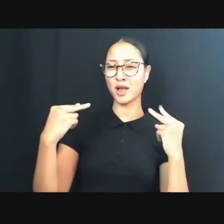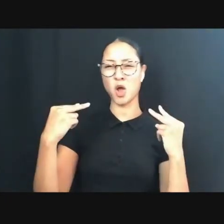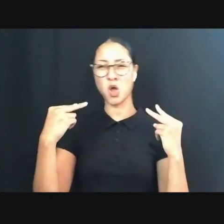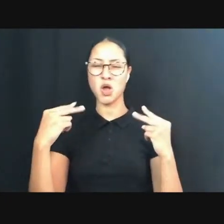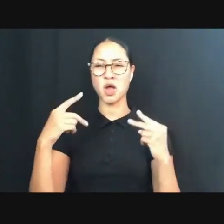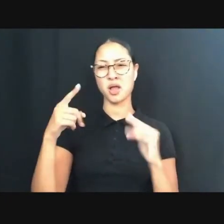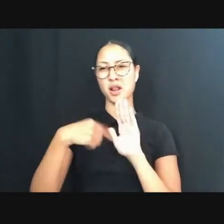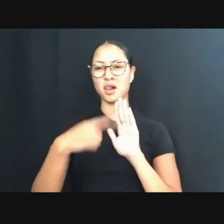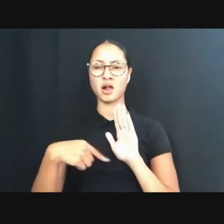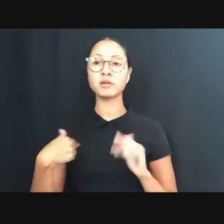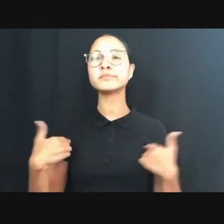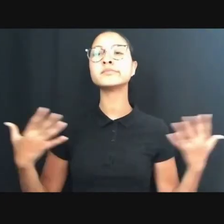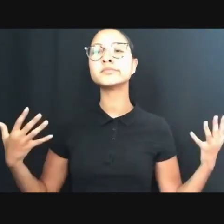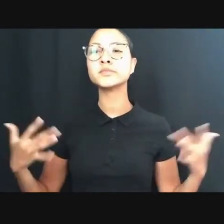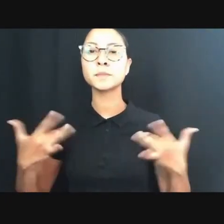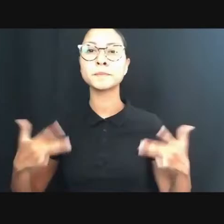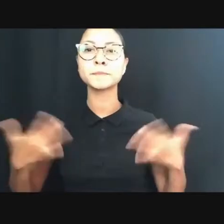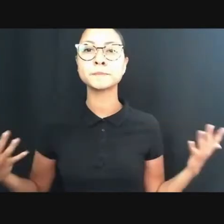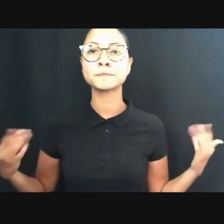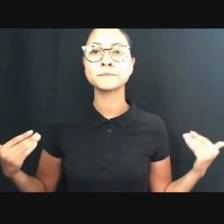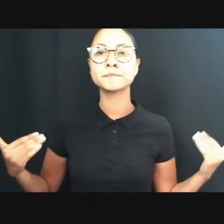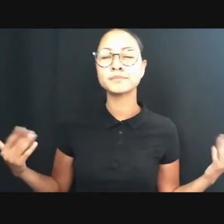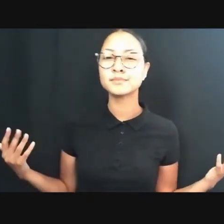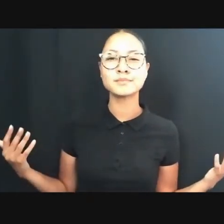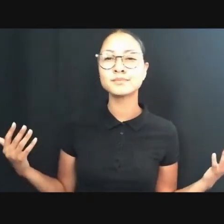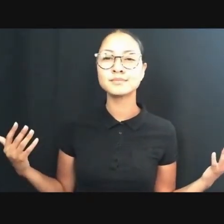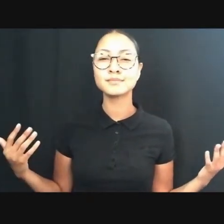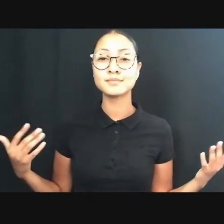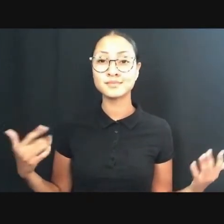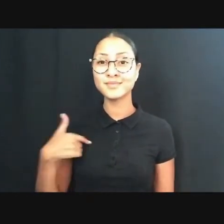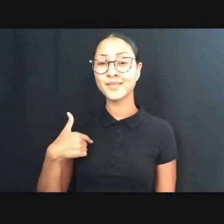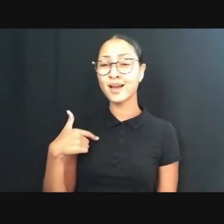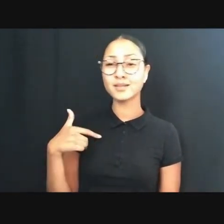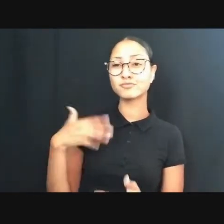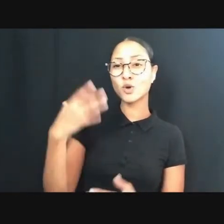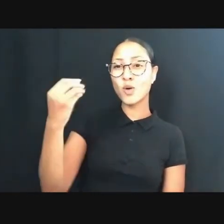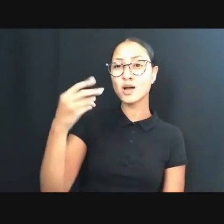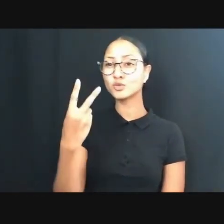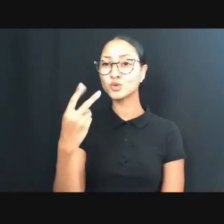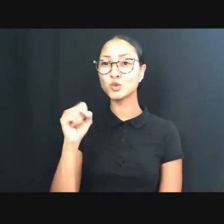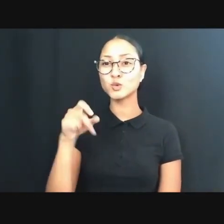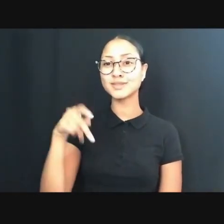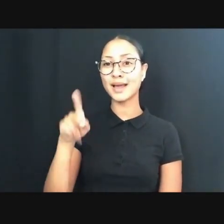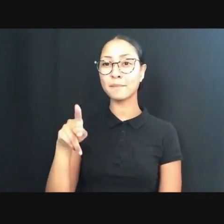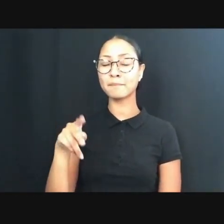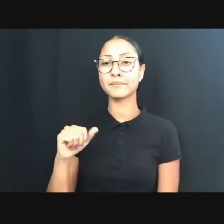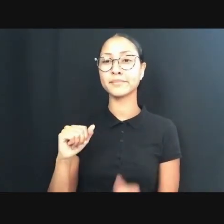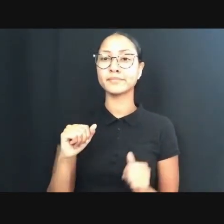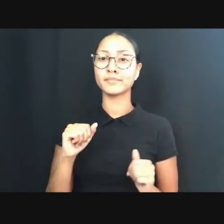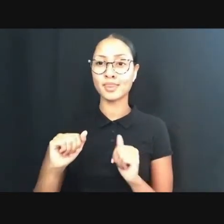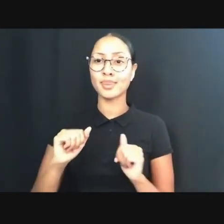say something to me. If I get out there and do a two-step, I'm a real dancer.